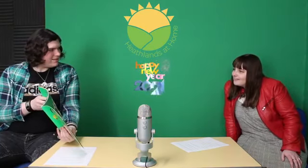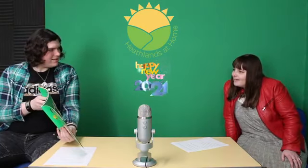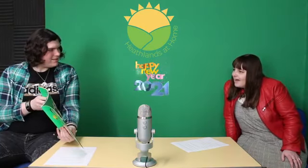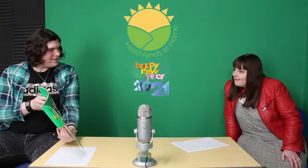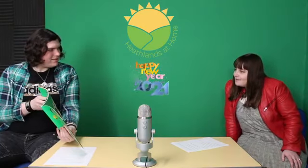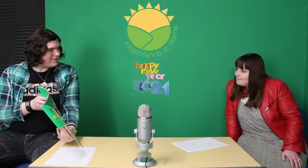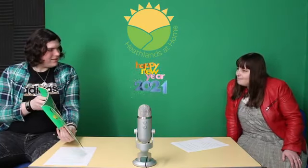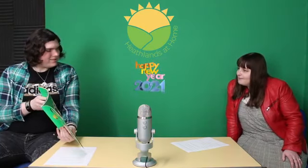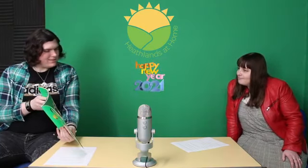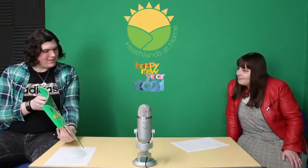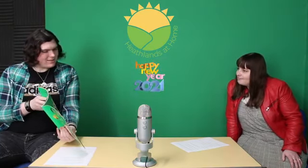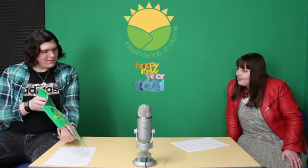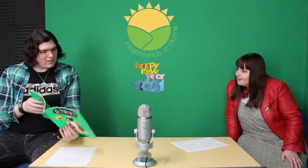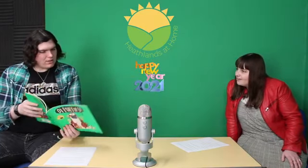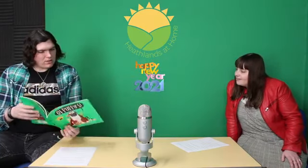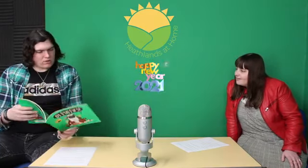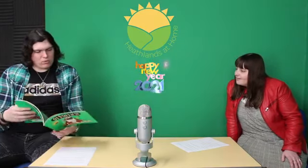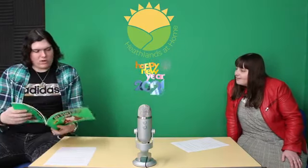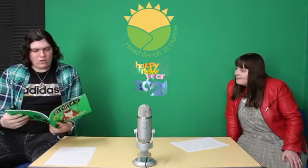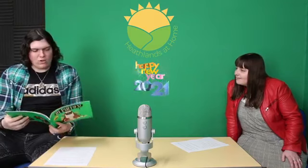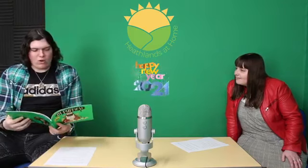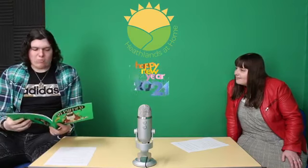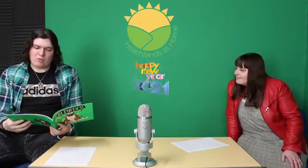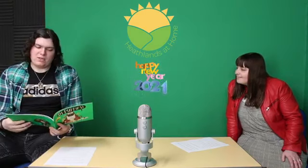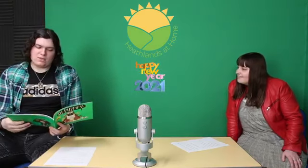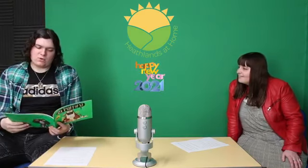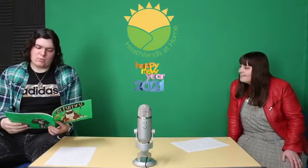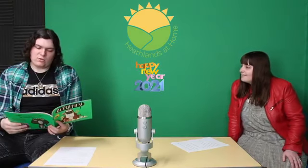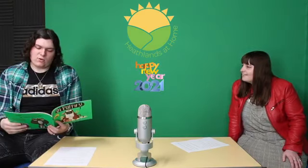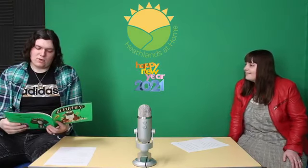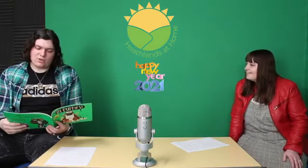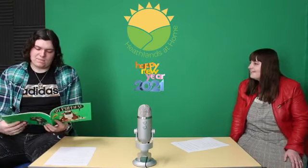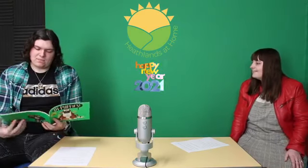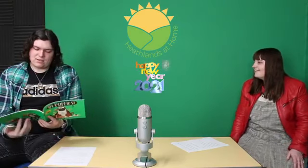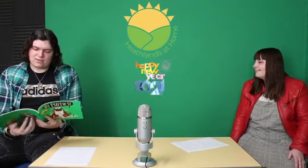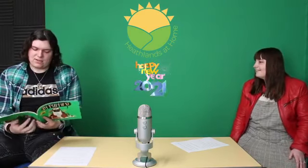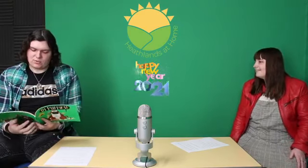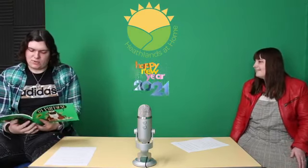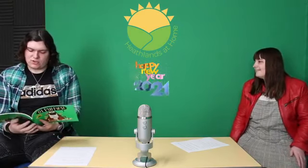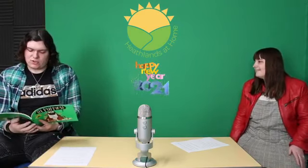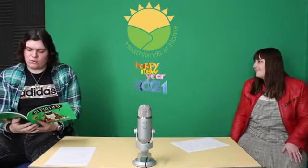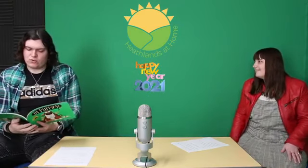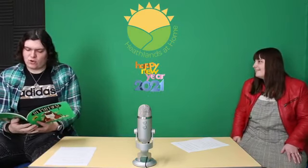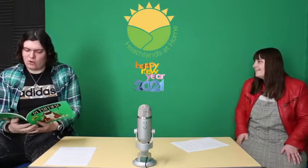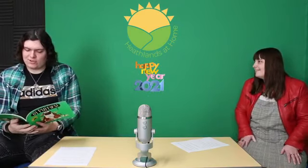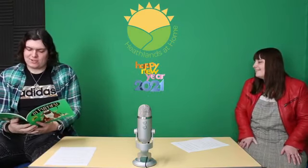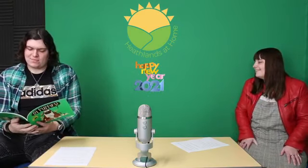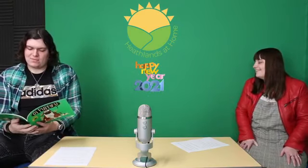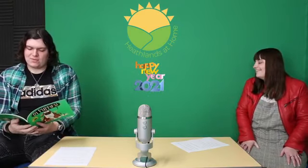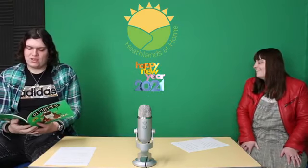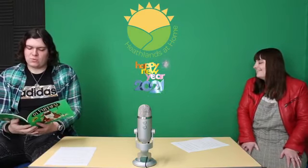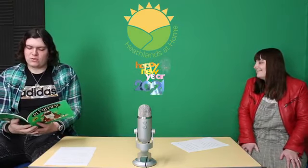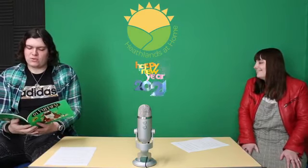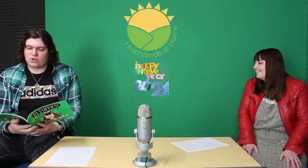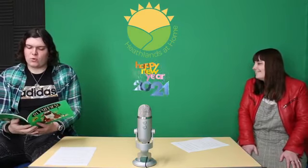How many puppies, found the frog? Quite a lot of puppies, gulped the dog. This one's called Jock. This one's called